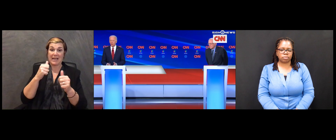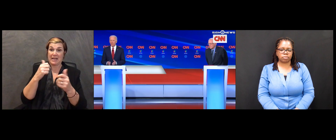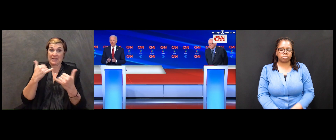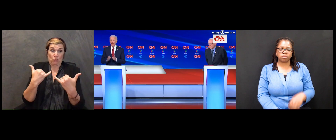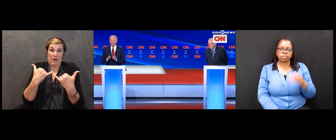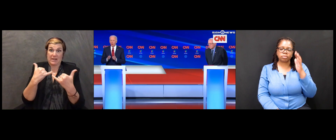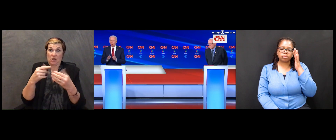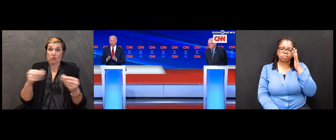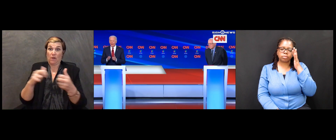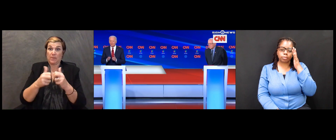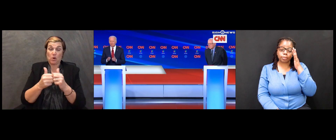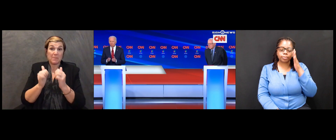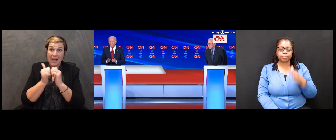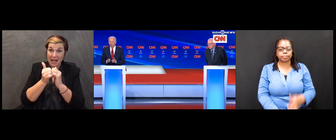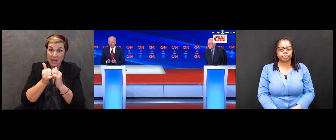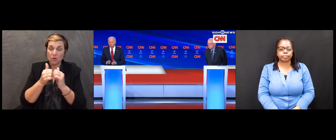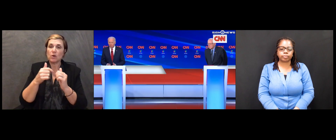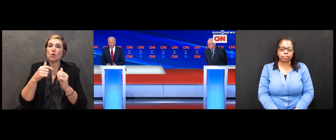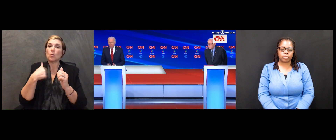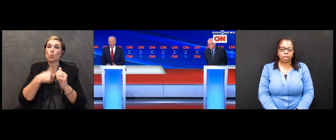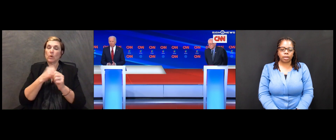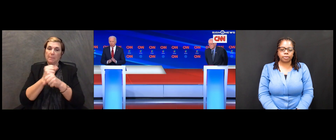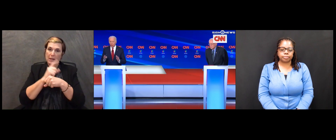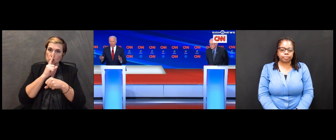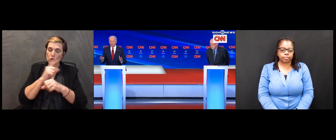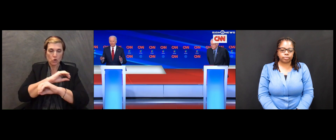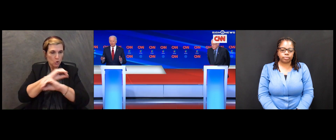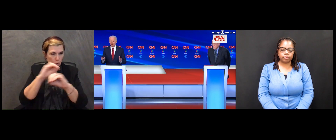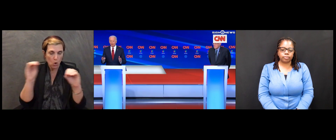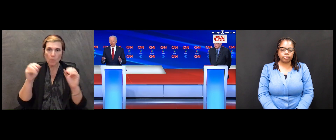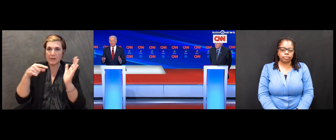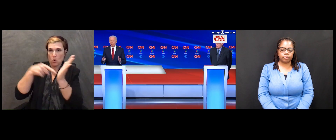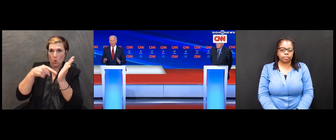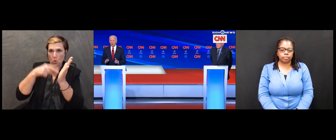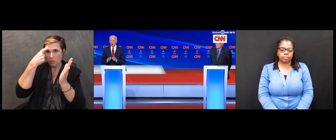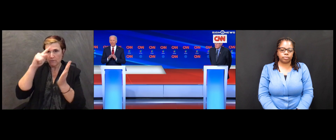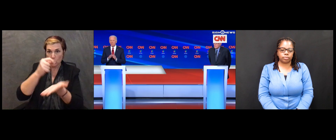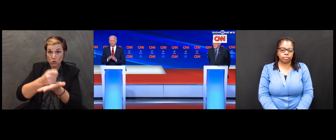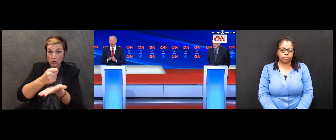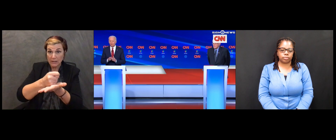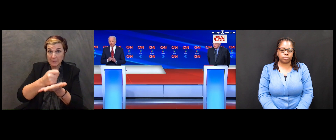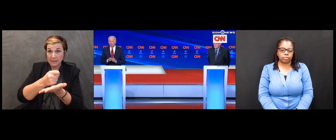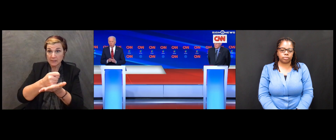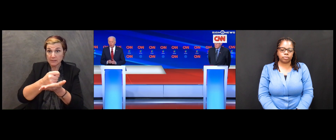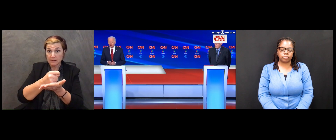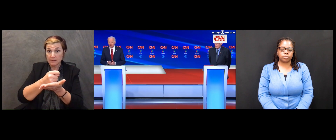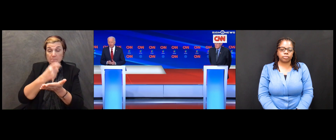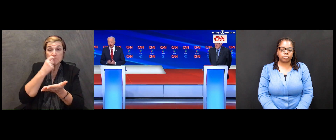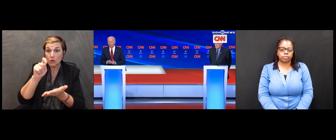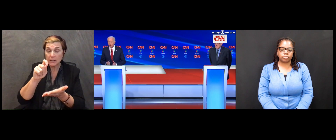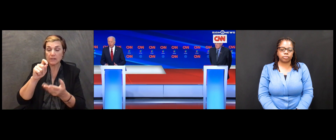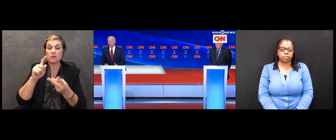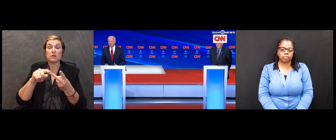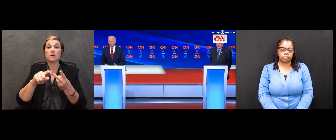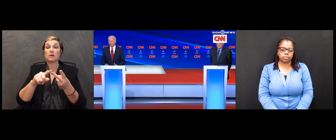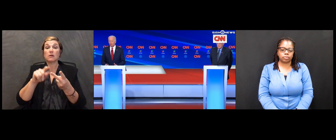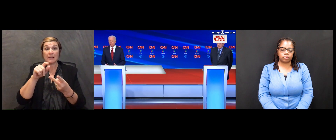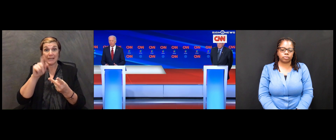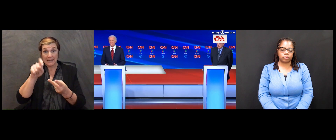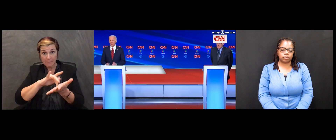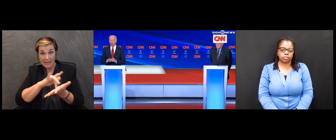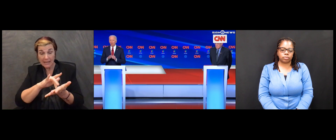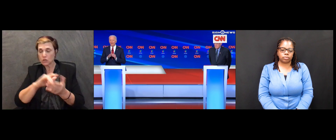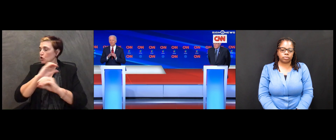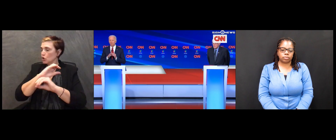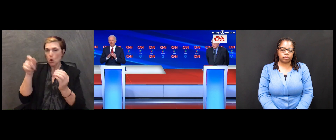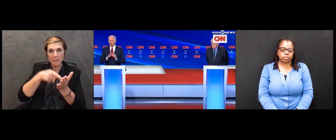making sure that no one has to pay for treatment, period, because of the crisis. No one has to pay for whatever drugs are needed, period, because of the